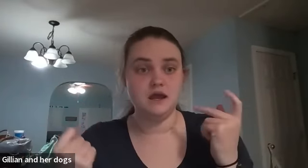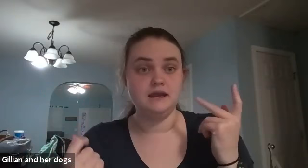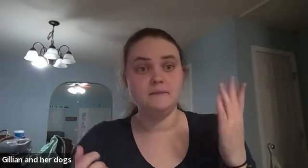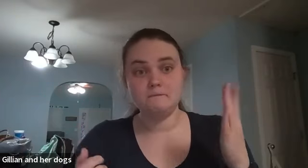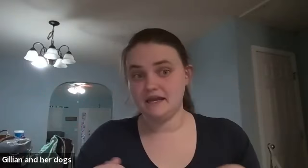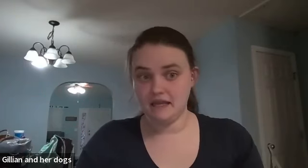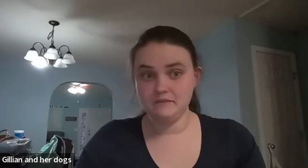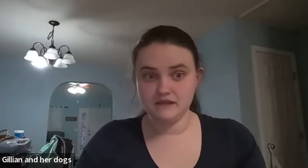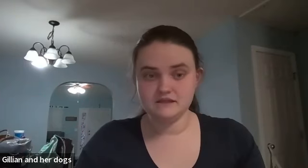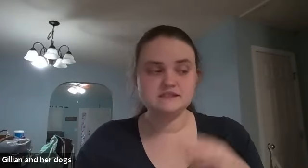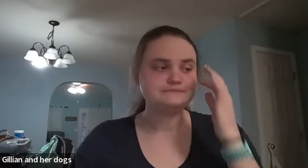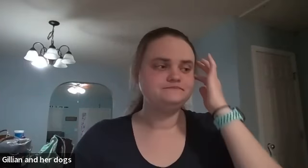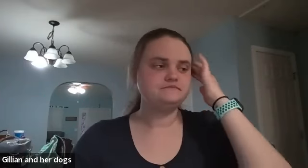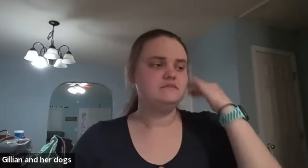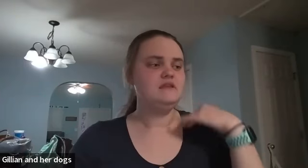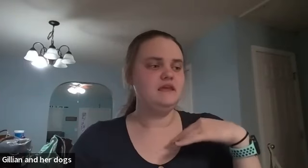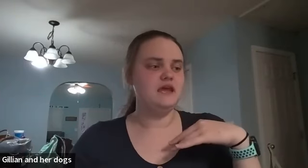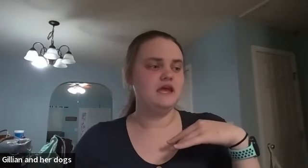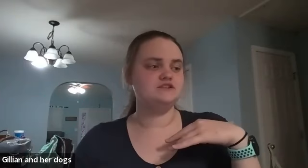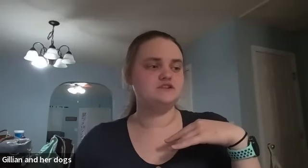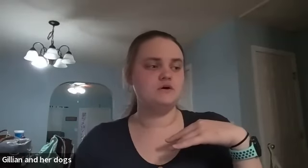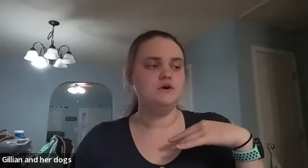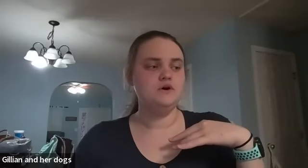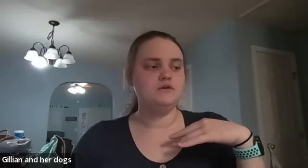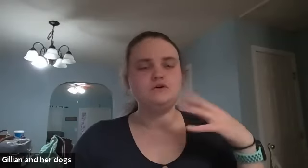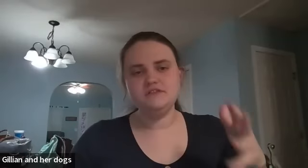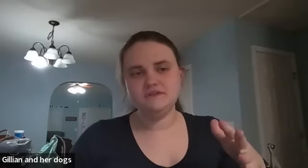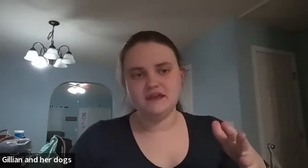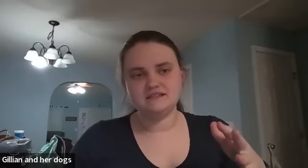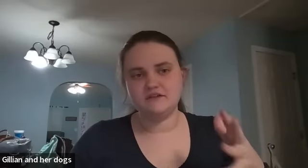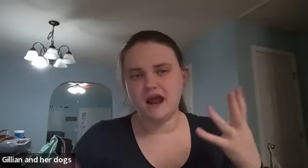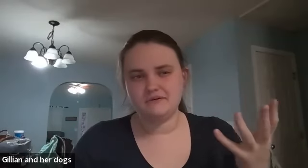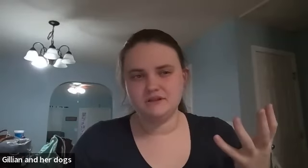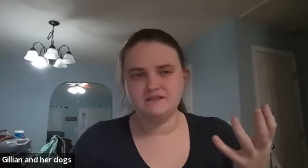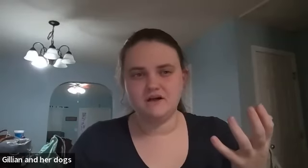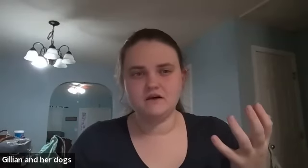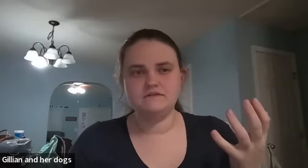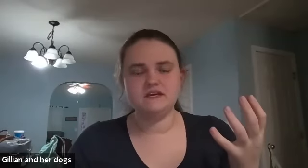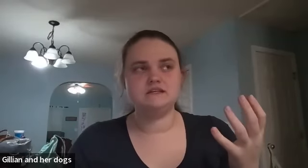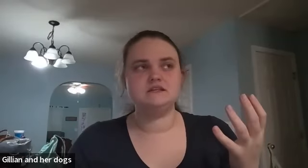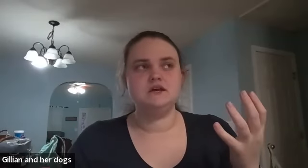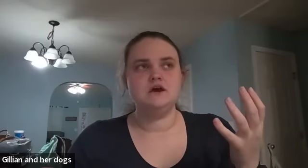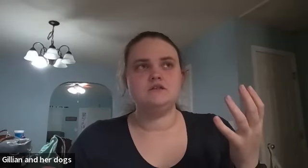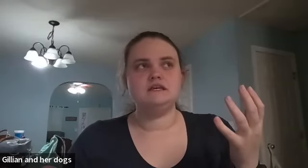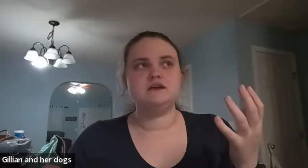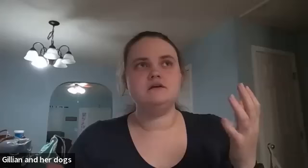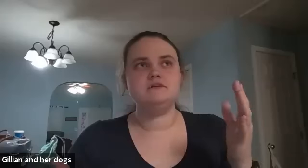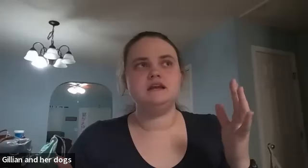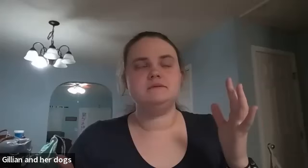sign my name is. And so the cool thing with ASL that I really love is it's not really, and